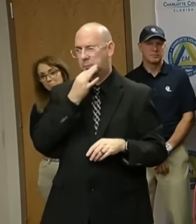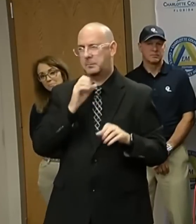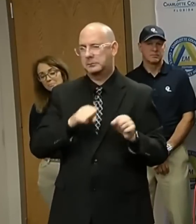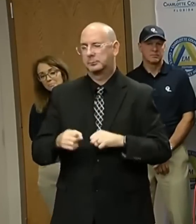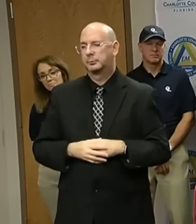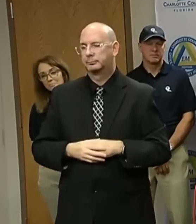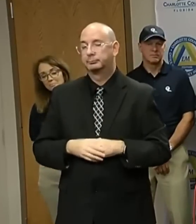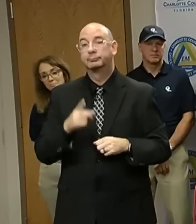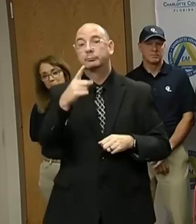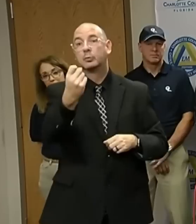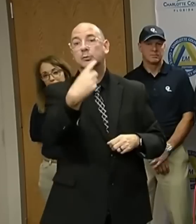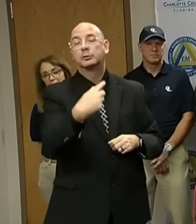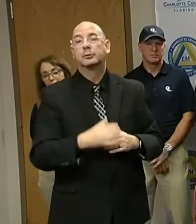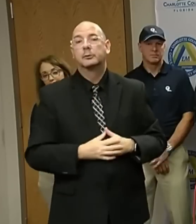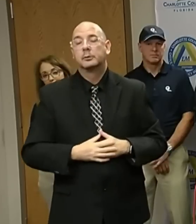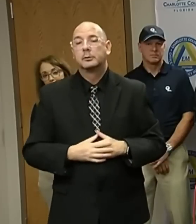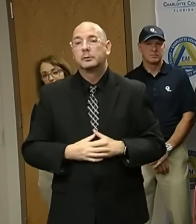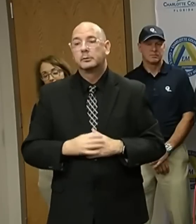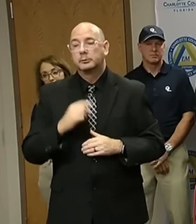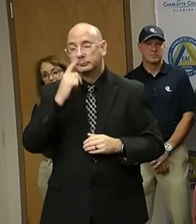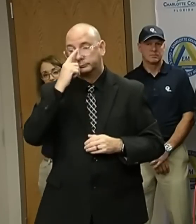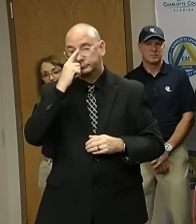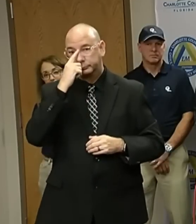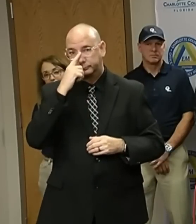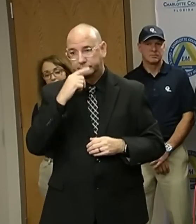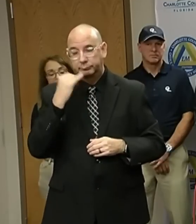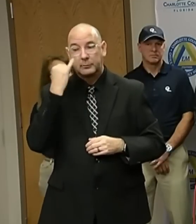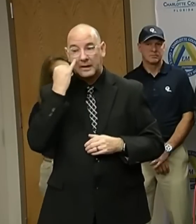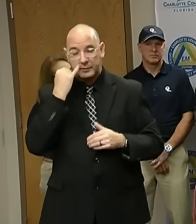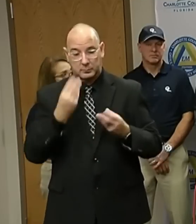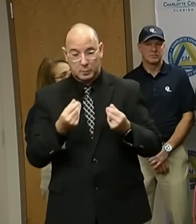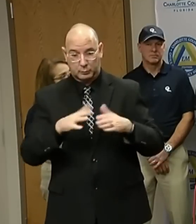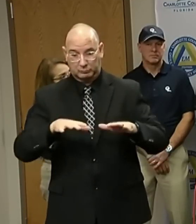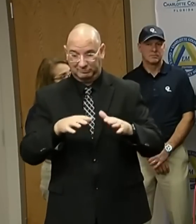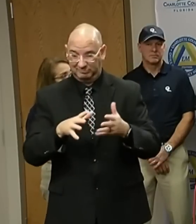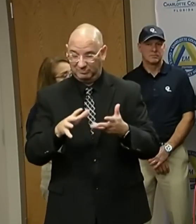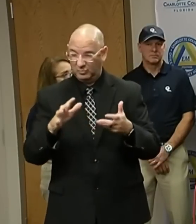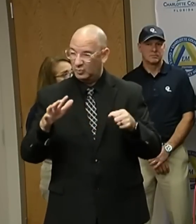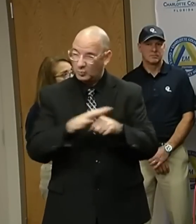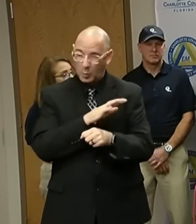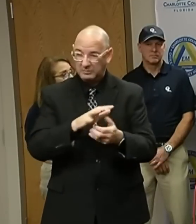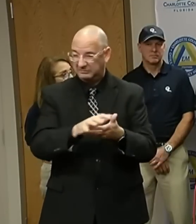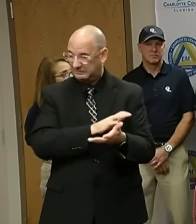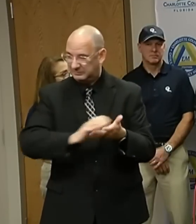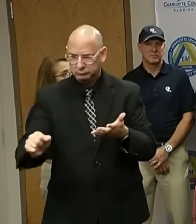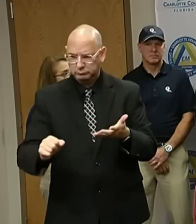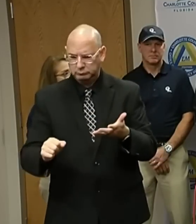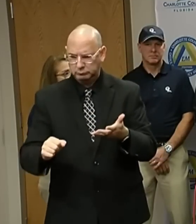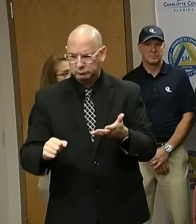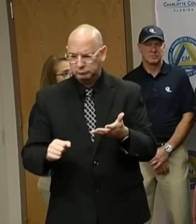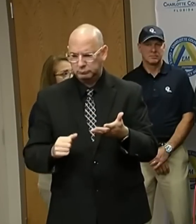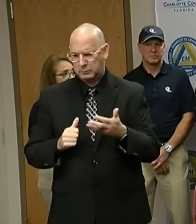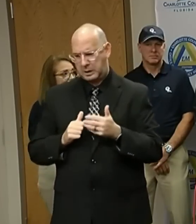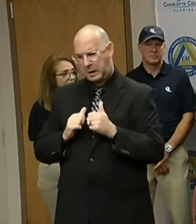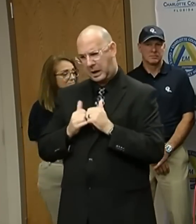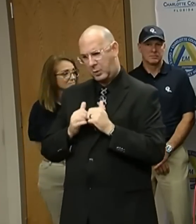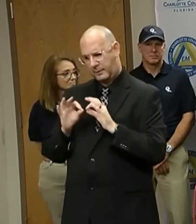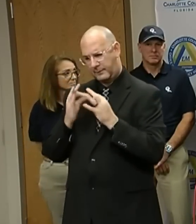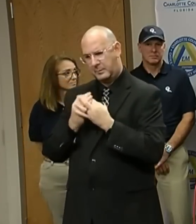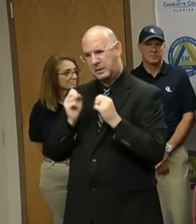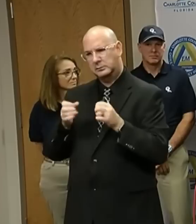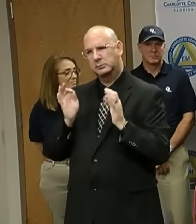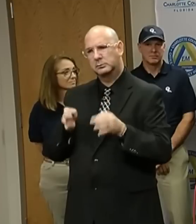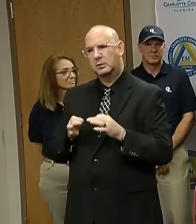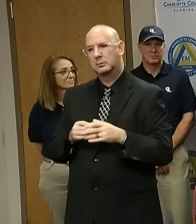how should it be determined if flood insurance or wind coverage should be appropriate? And how was that determined during Mexico